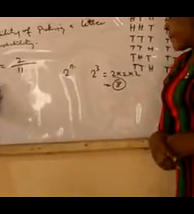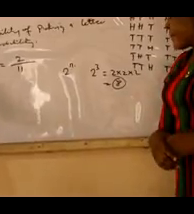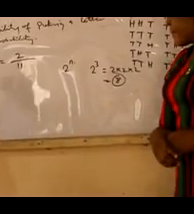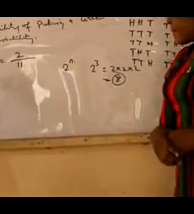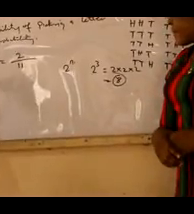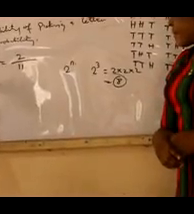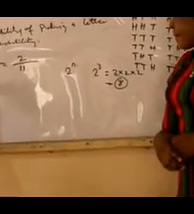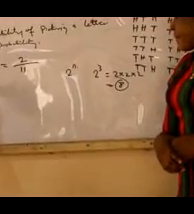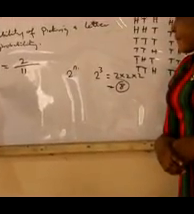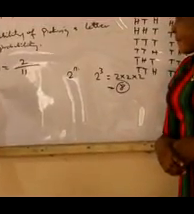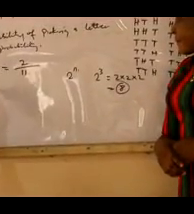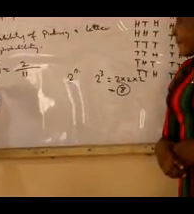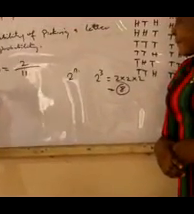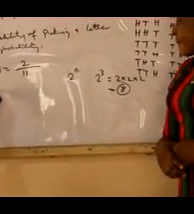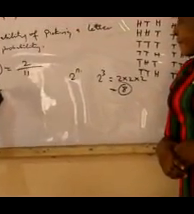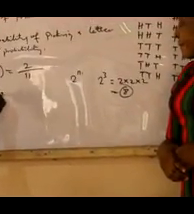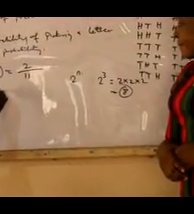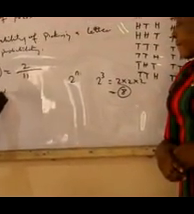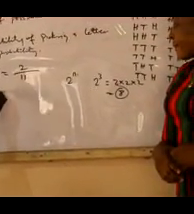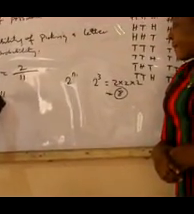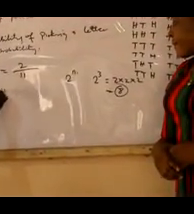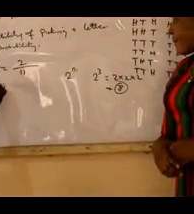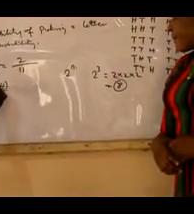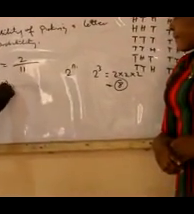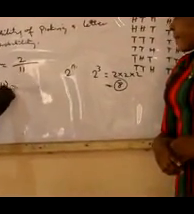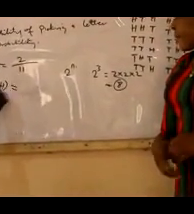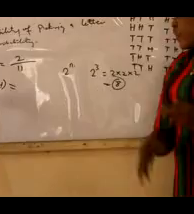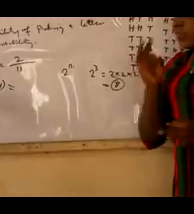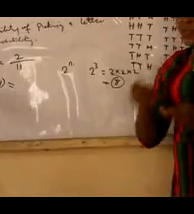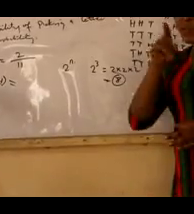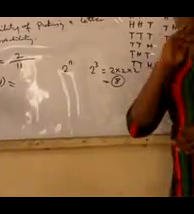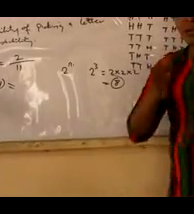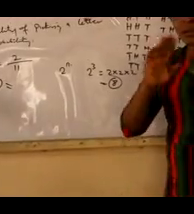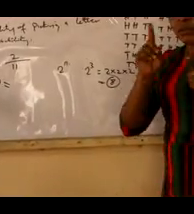2 tails and head.